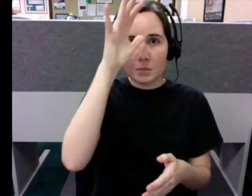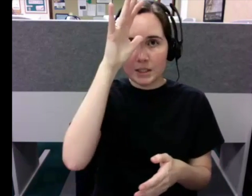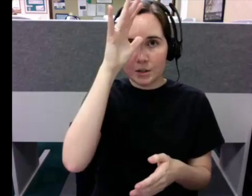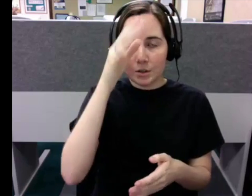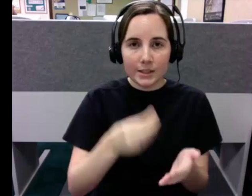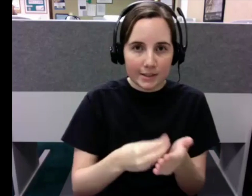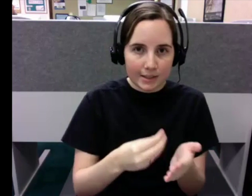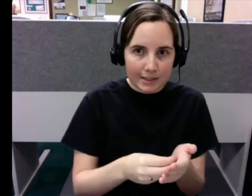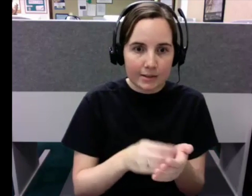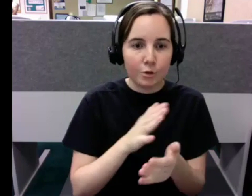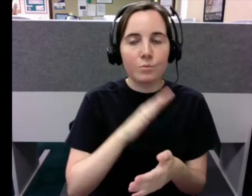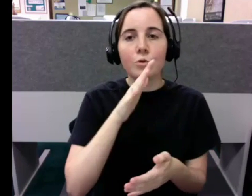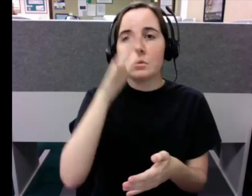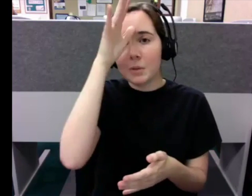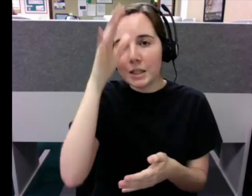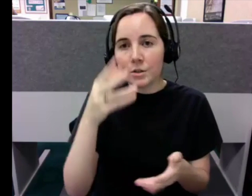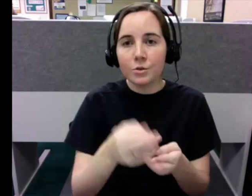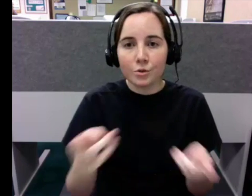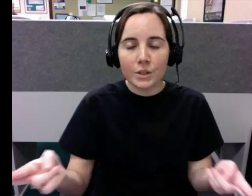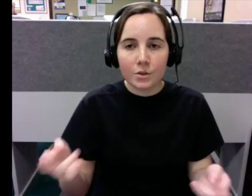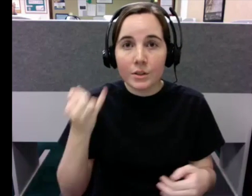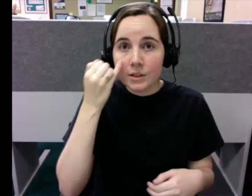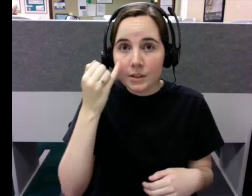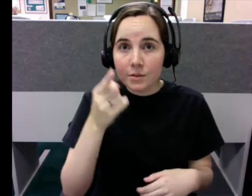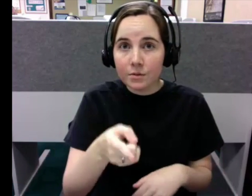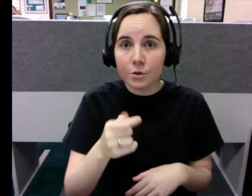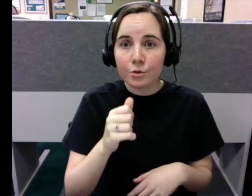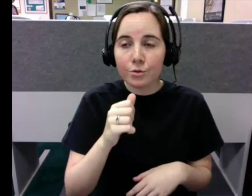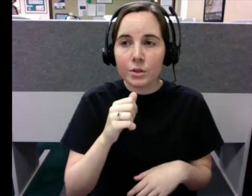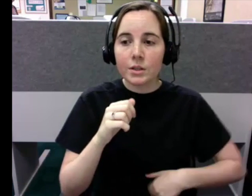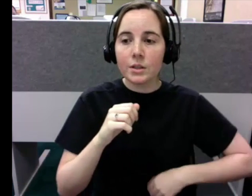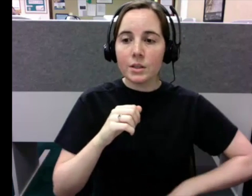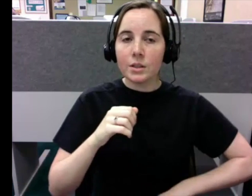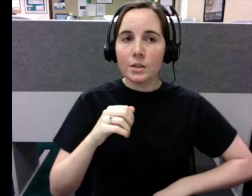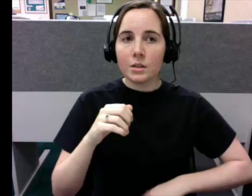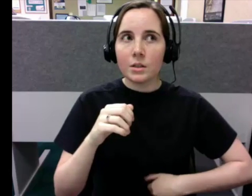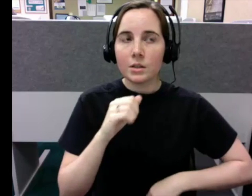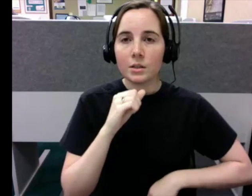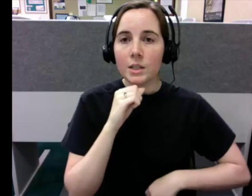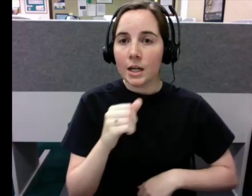And if you're a sponsored non-citizen, we may include your sponsor's income and resources.